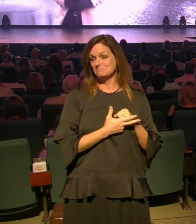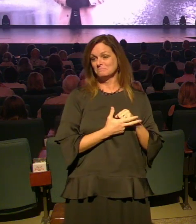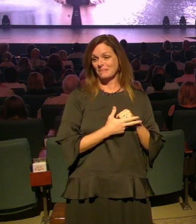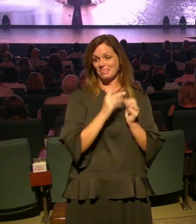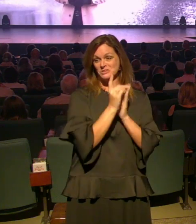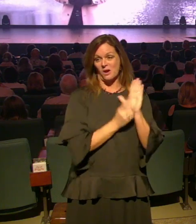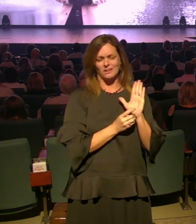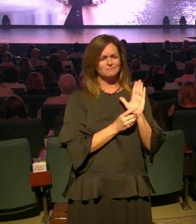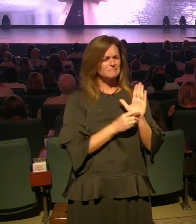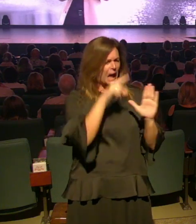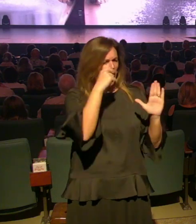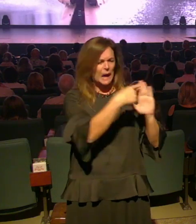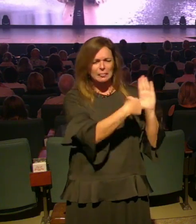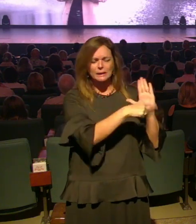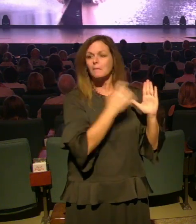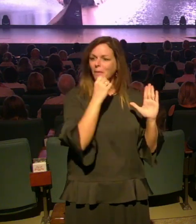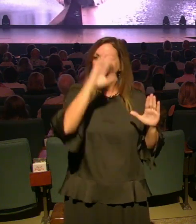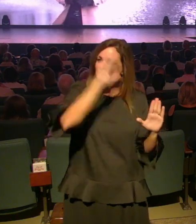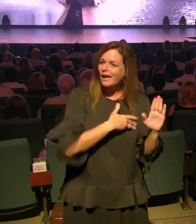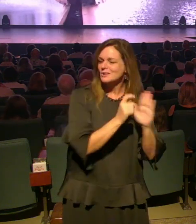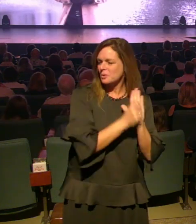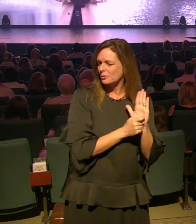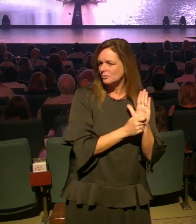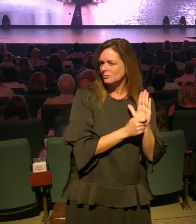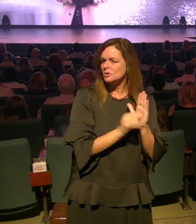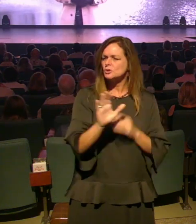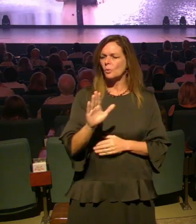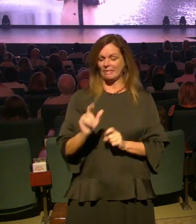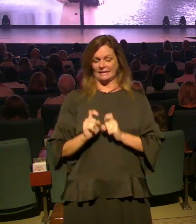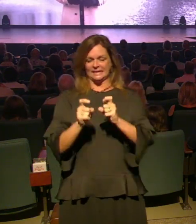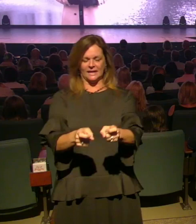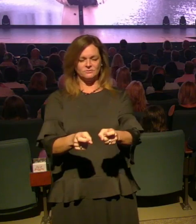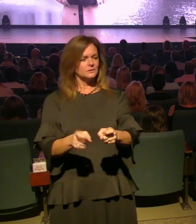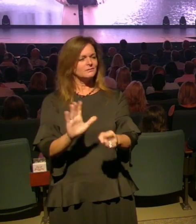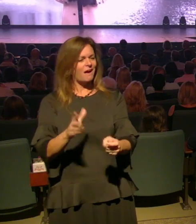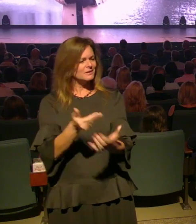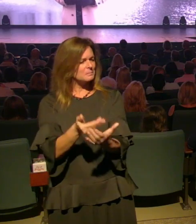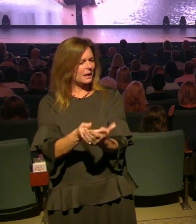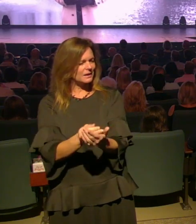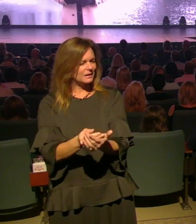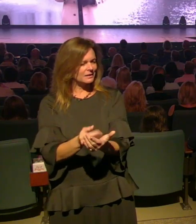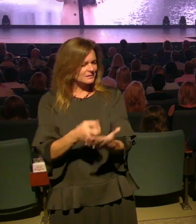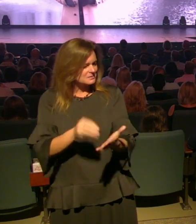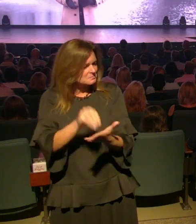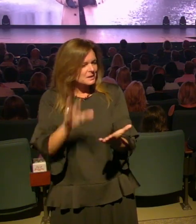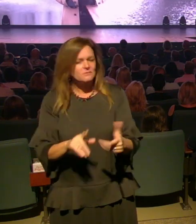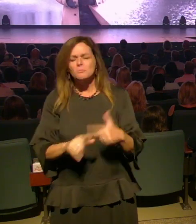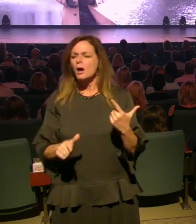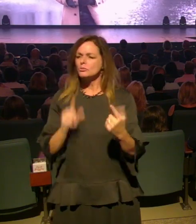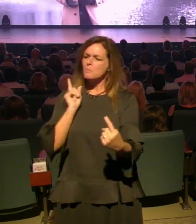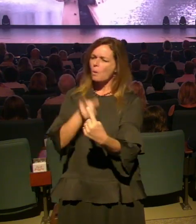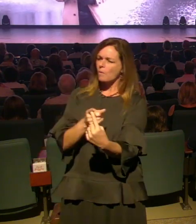I've come to realize. The significance of a gift is not only determined by the cost, but also by what it